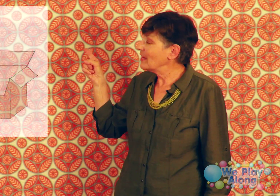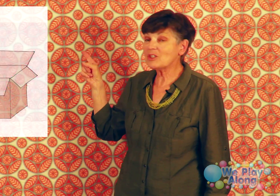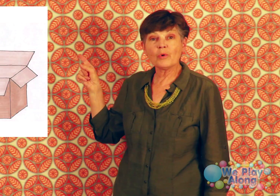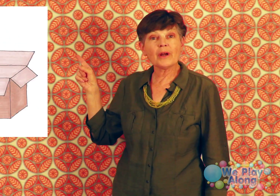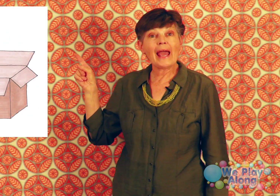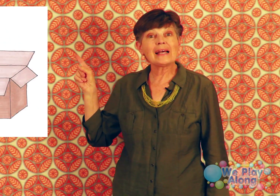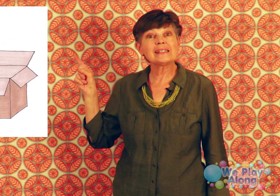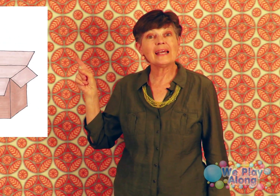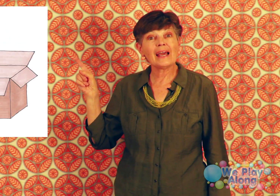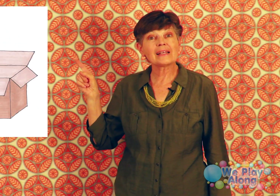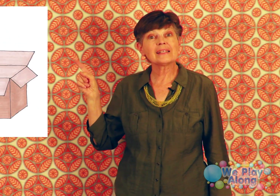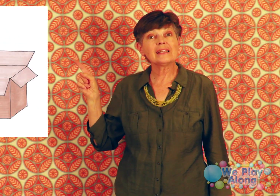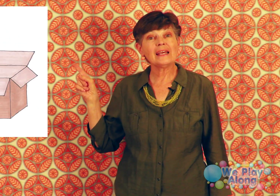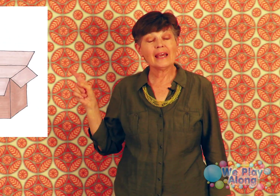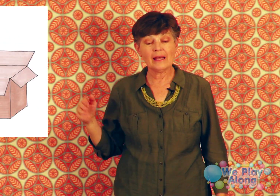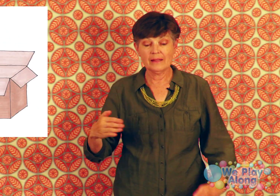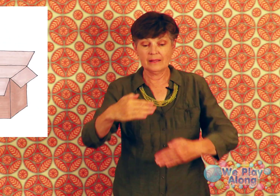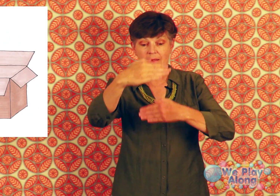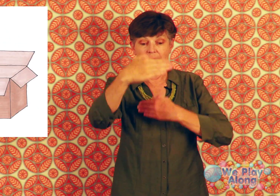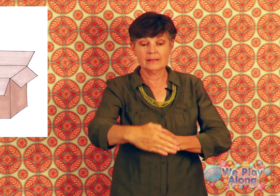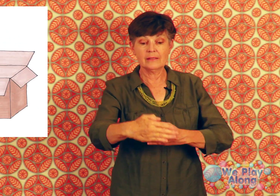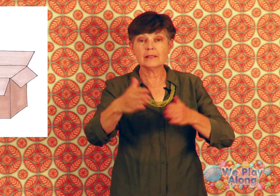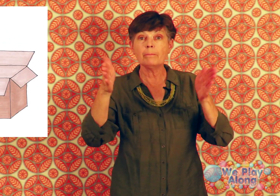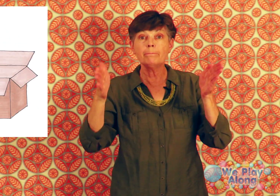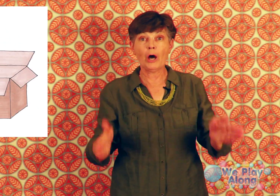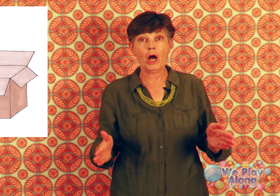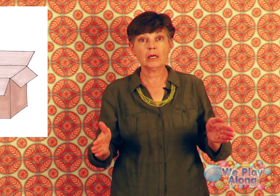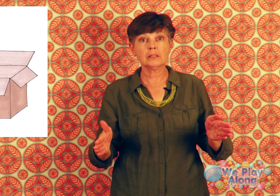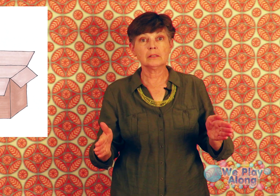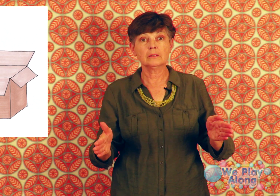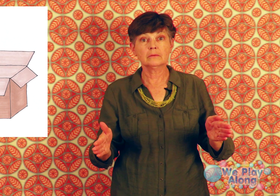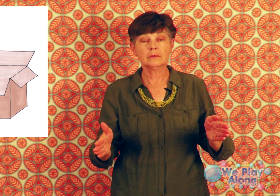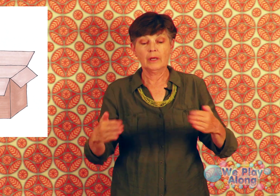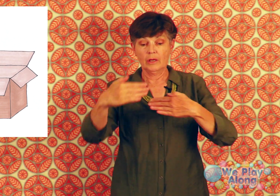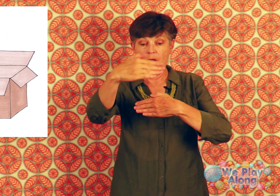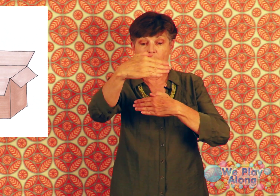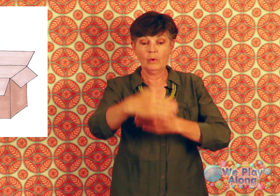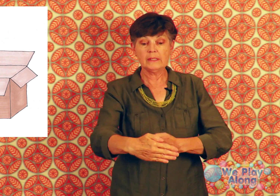This word has the X at the end. This is a box. Go one